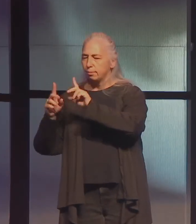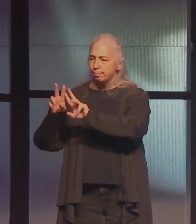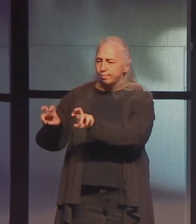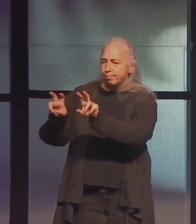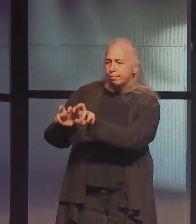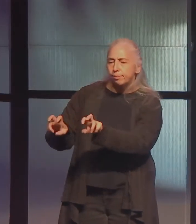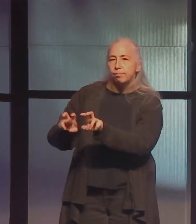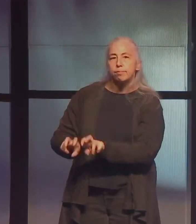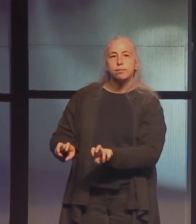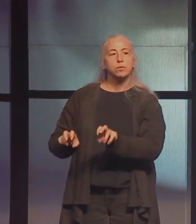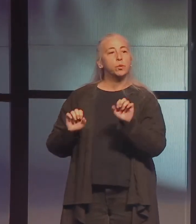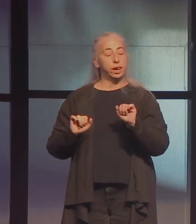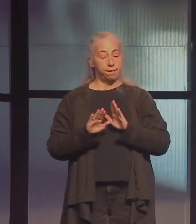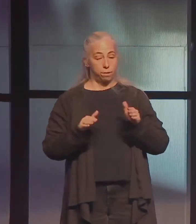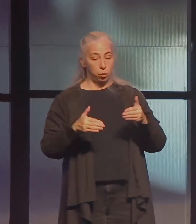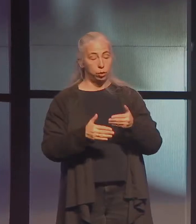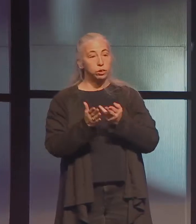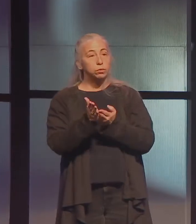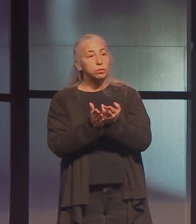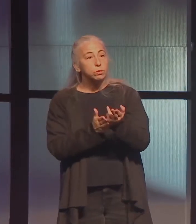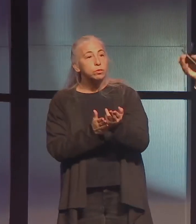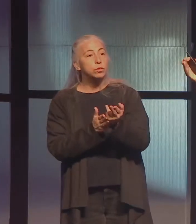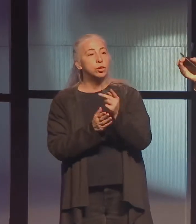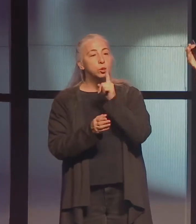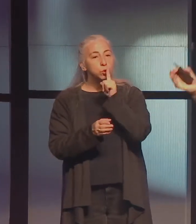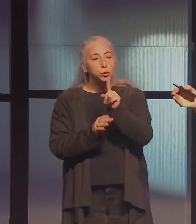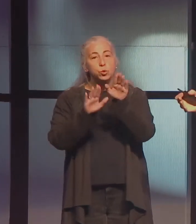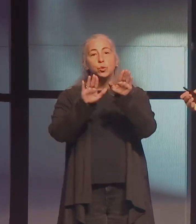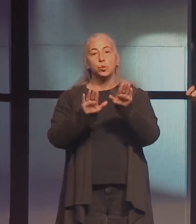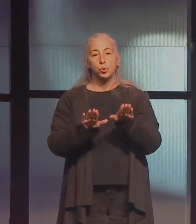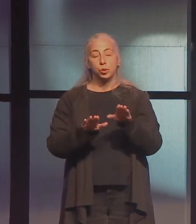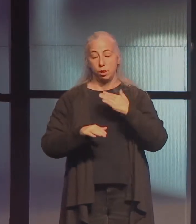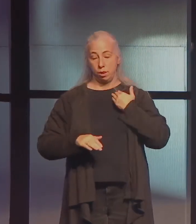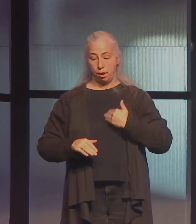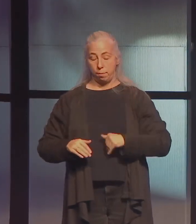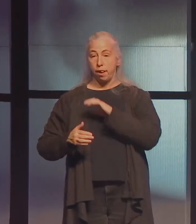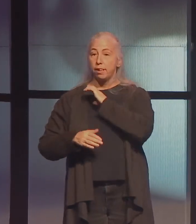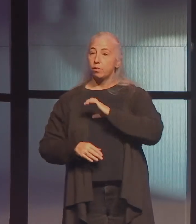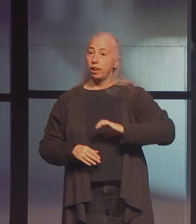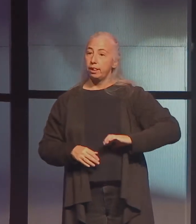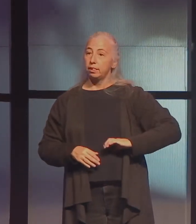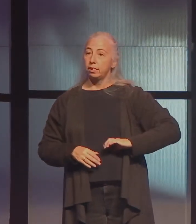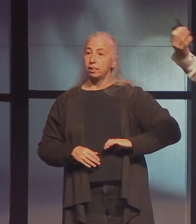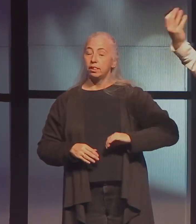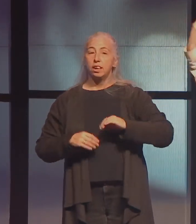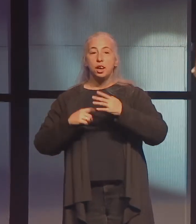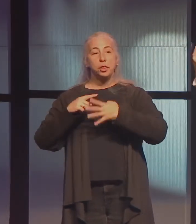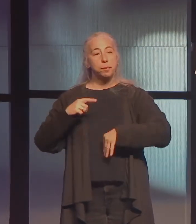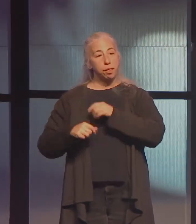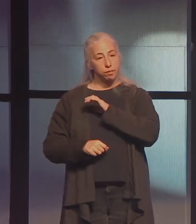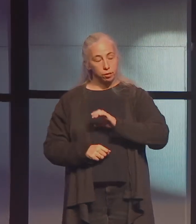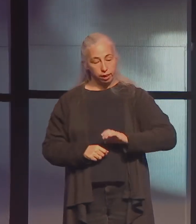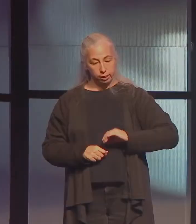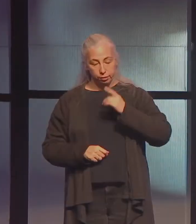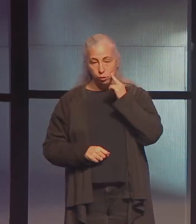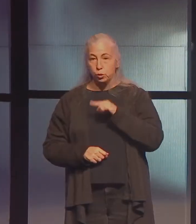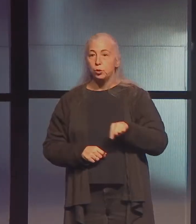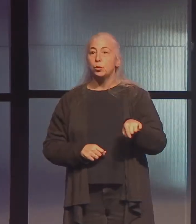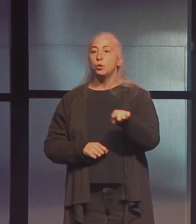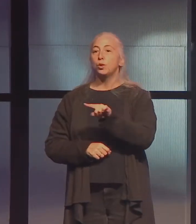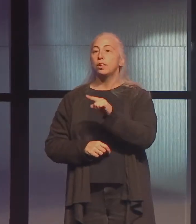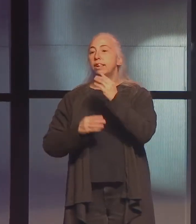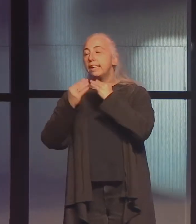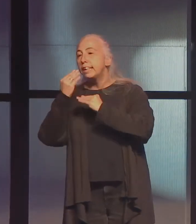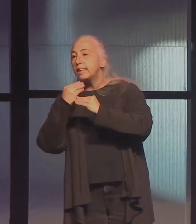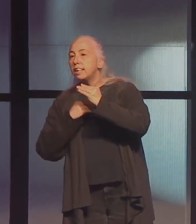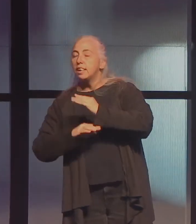and true and noble and wonderful. The body of Christ broken for you and the blood of Christ shed for you. Come and eat and